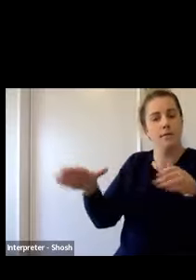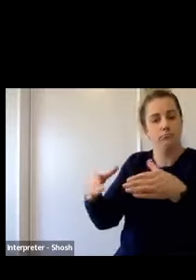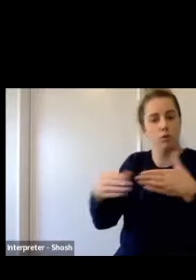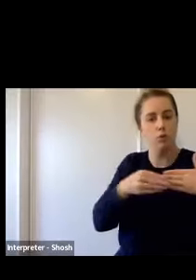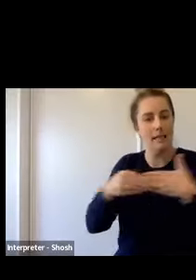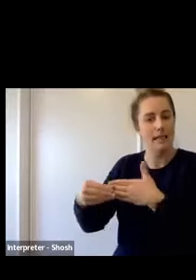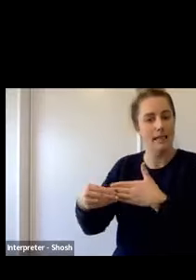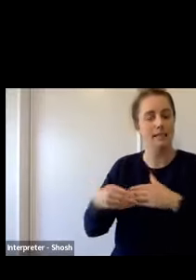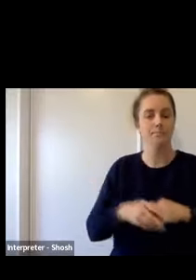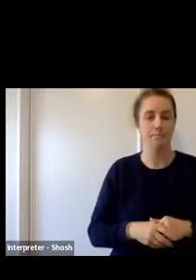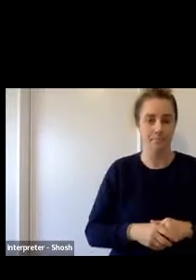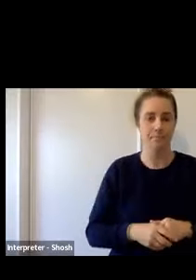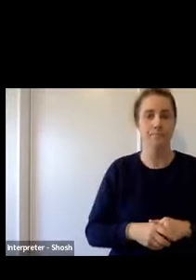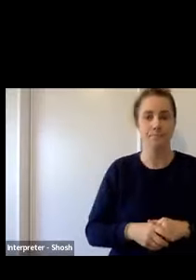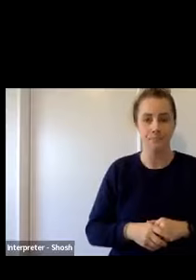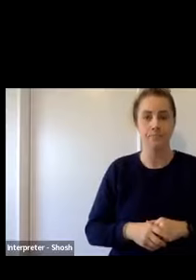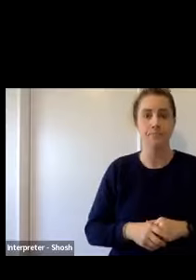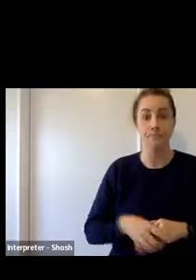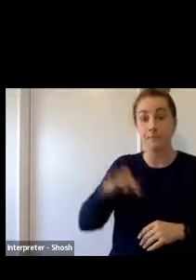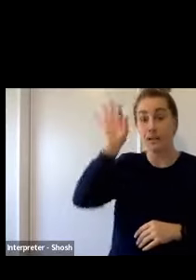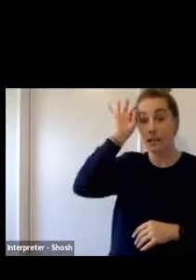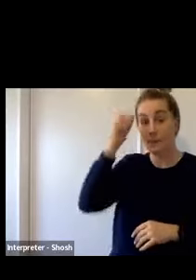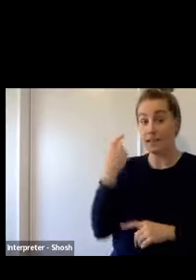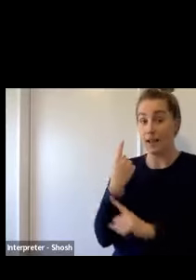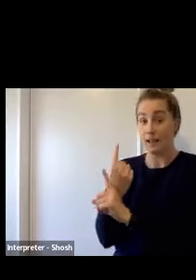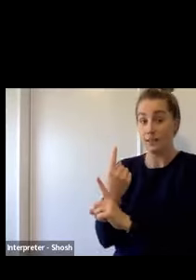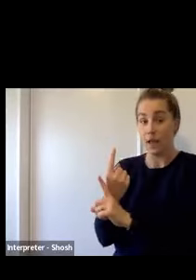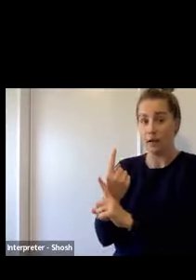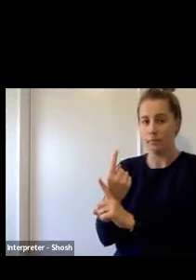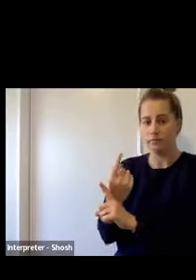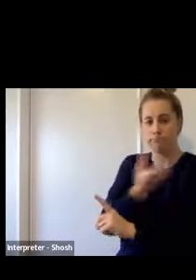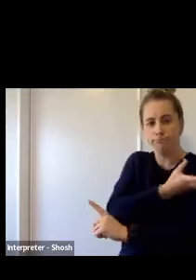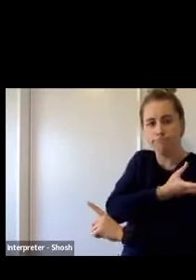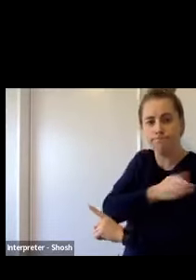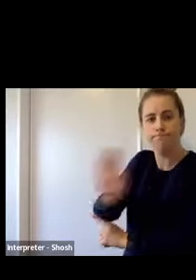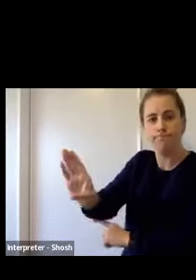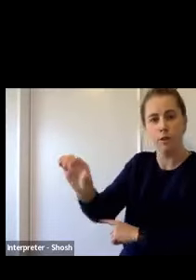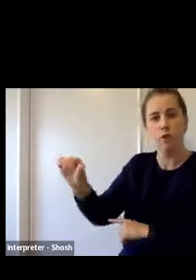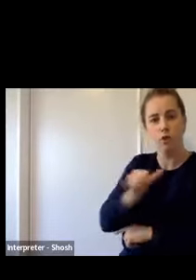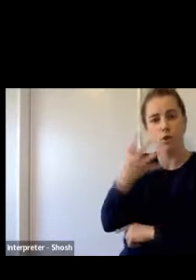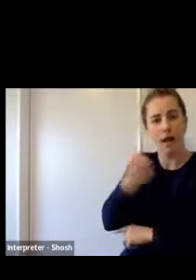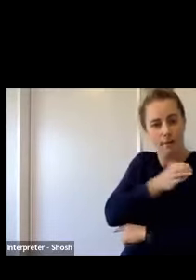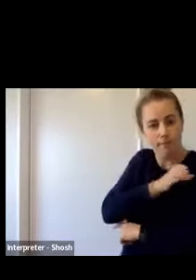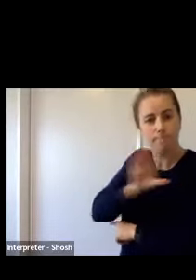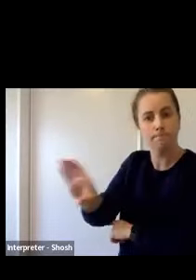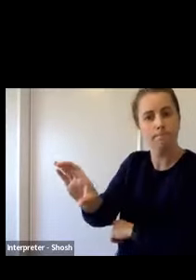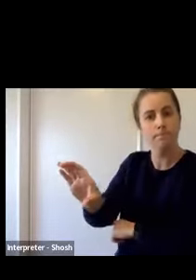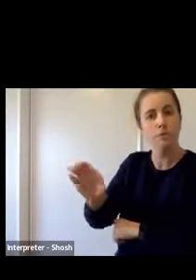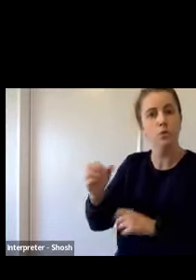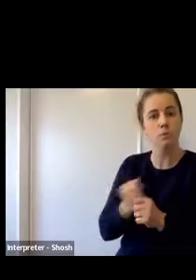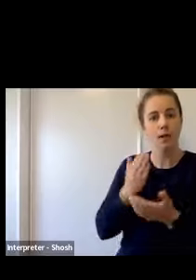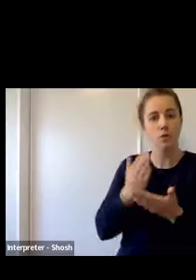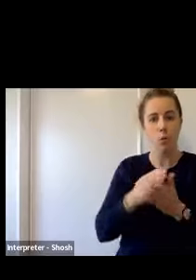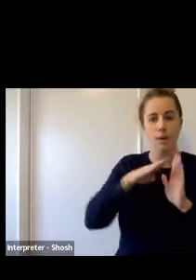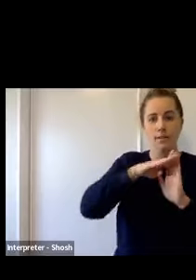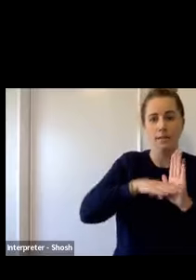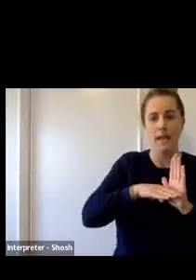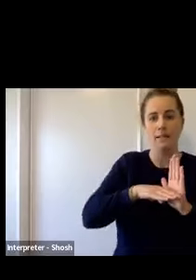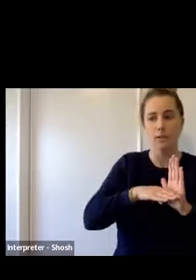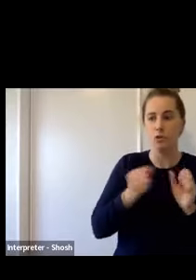work. The committee should be granted the power to develop binding standards for ensuring that a set